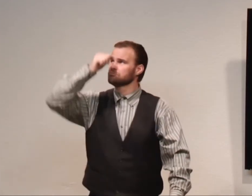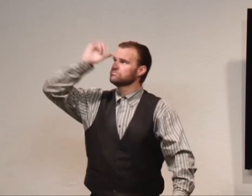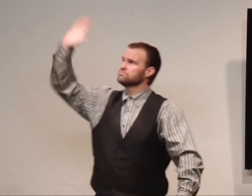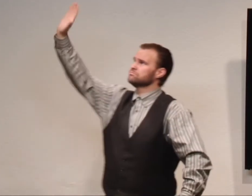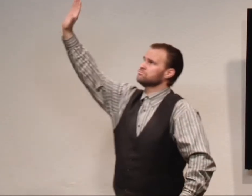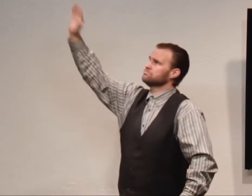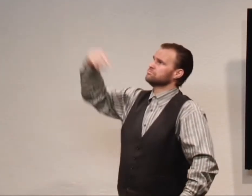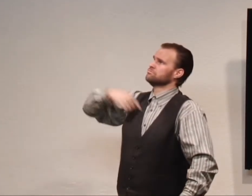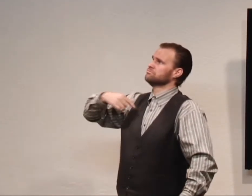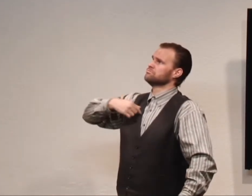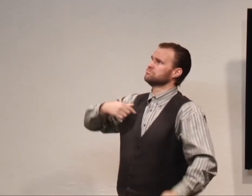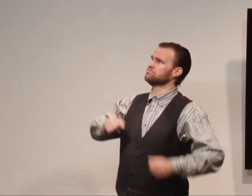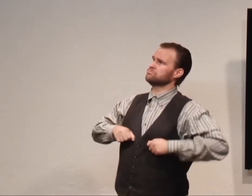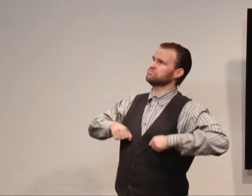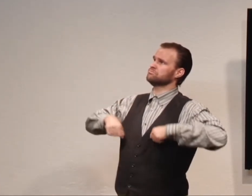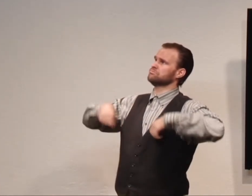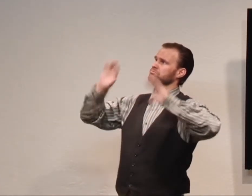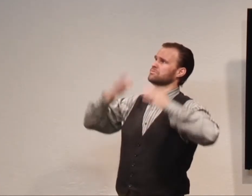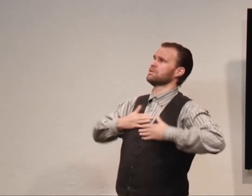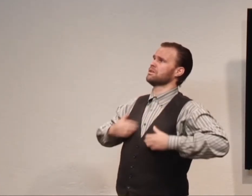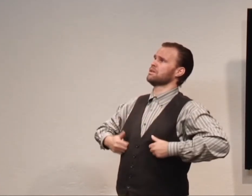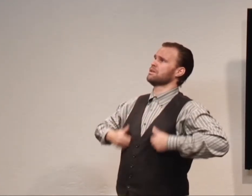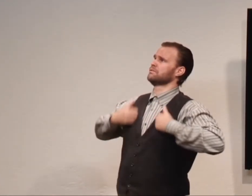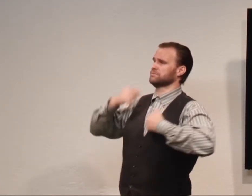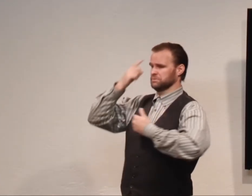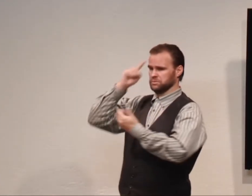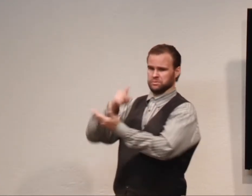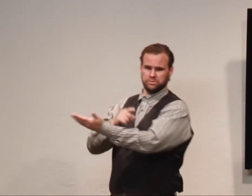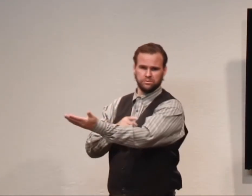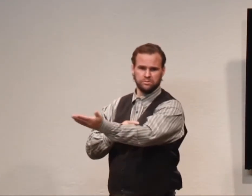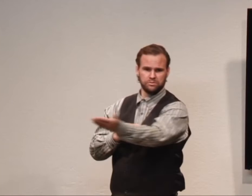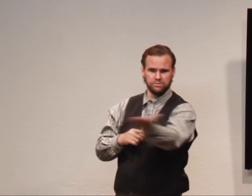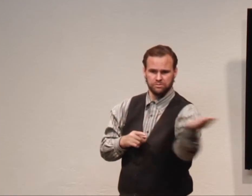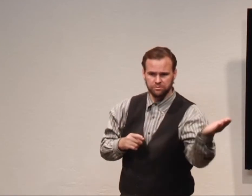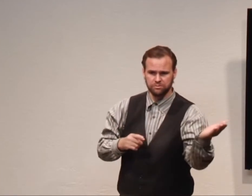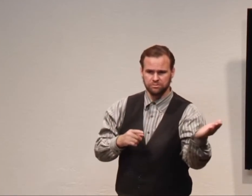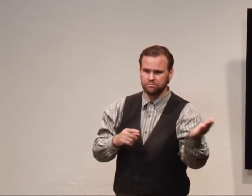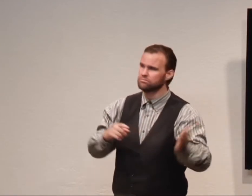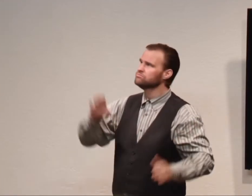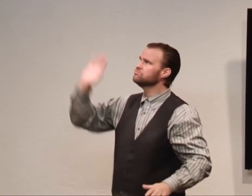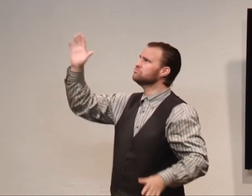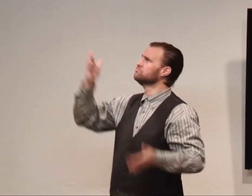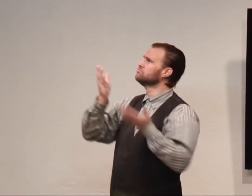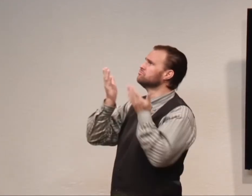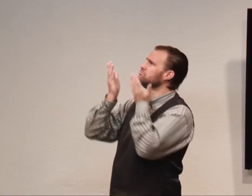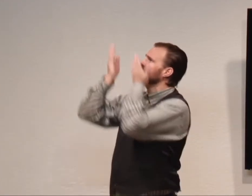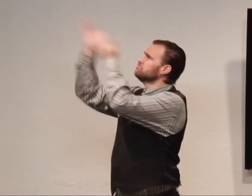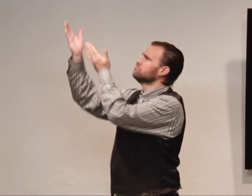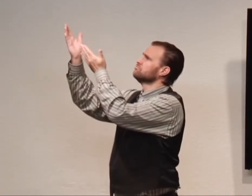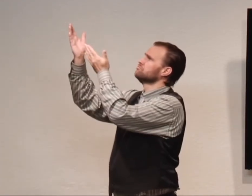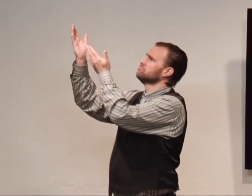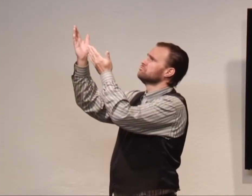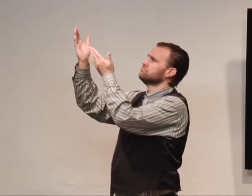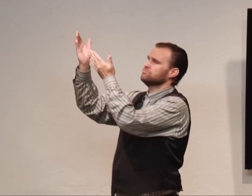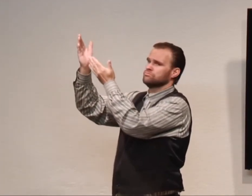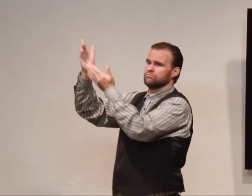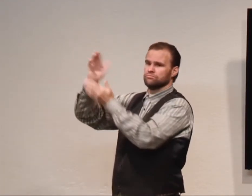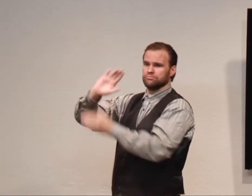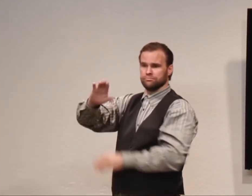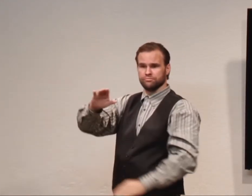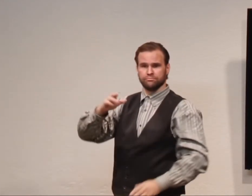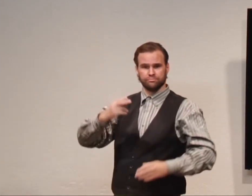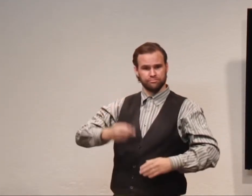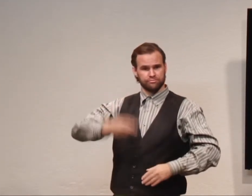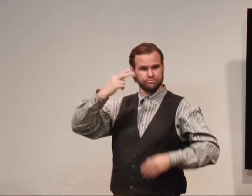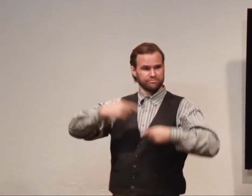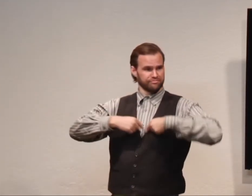Jesus Christ sacrificed himself. He went to God the Father and said, I'm a sacrifice for them. And he offered himself